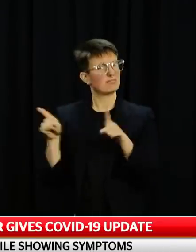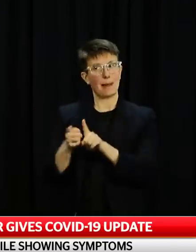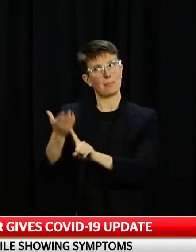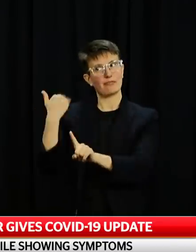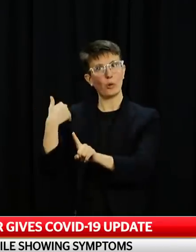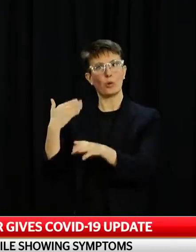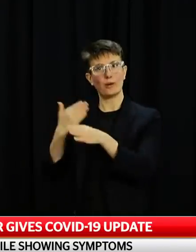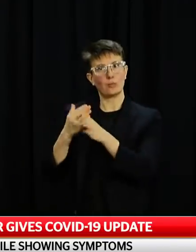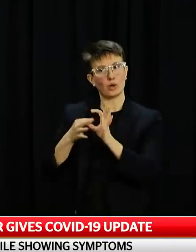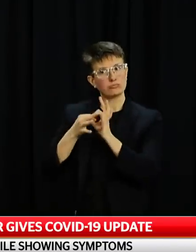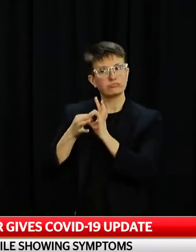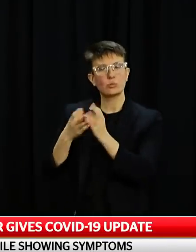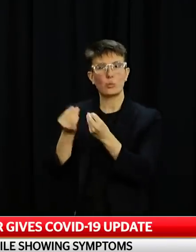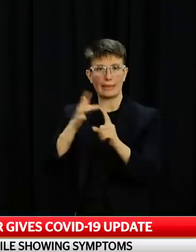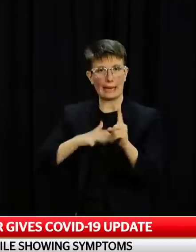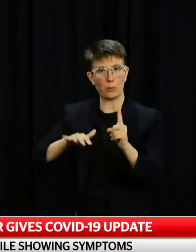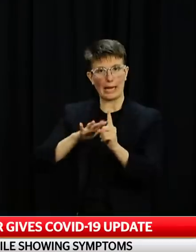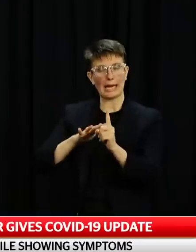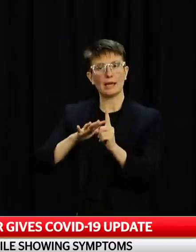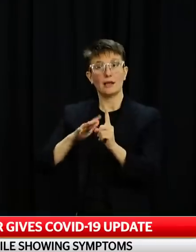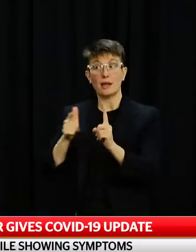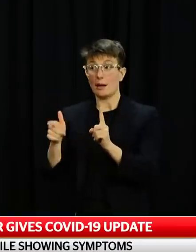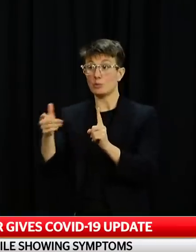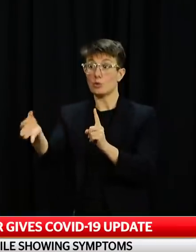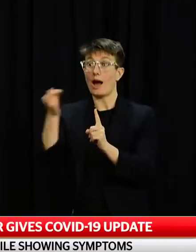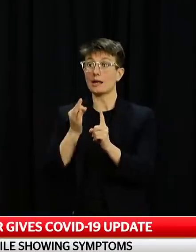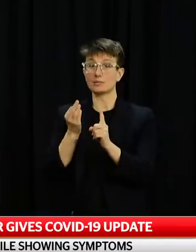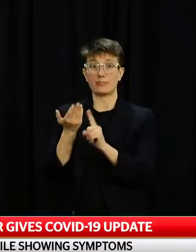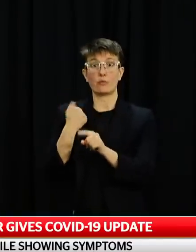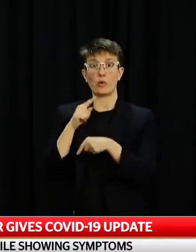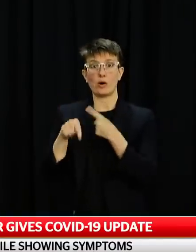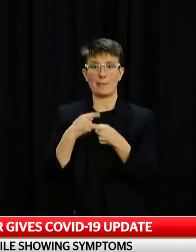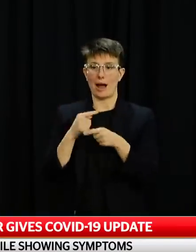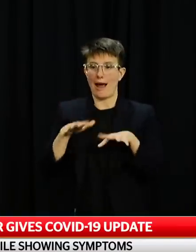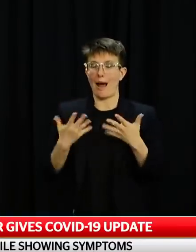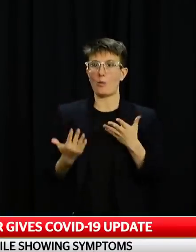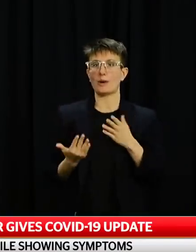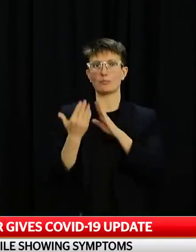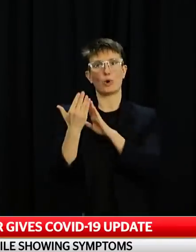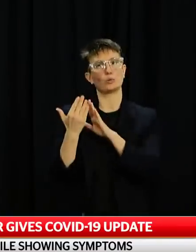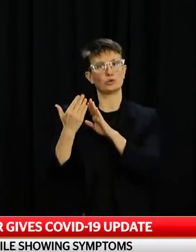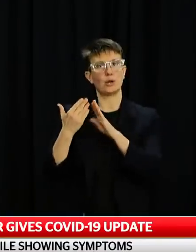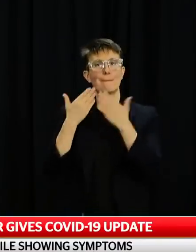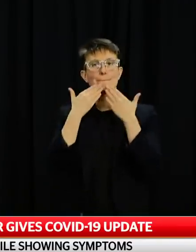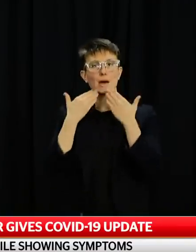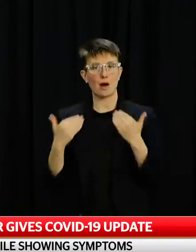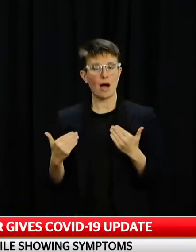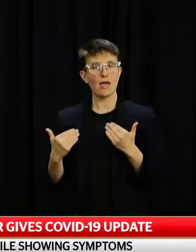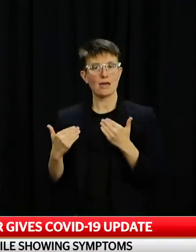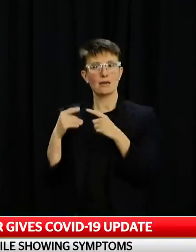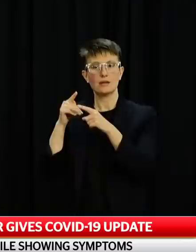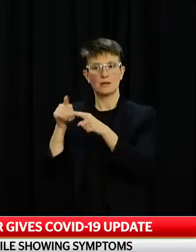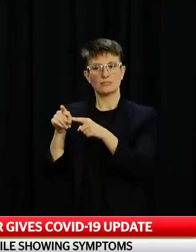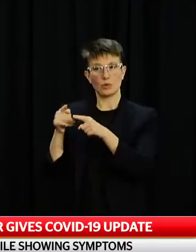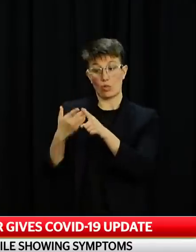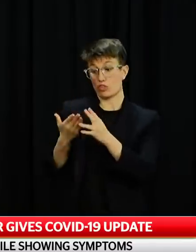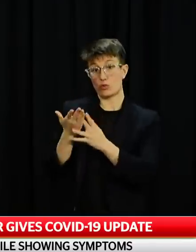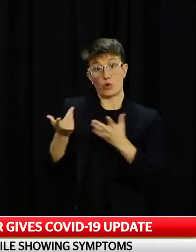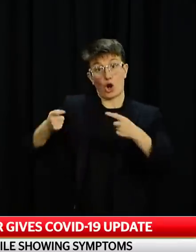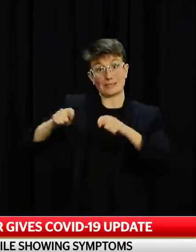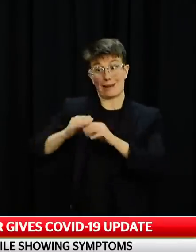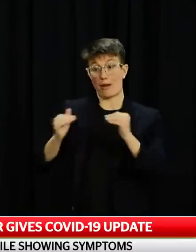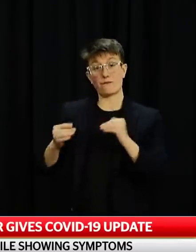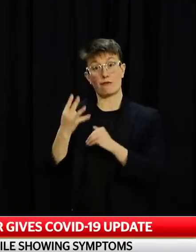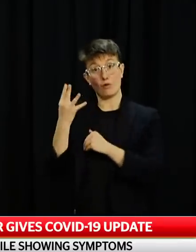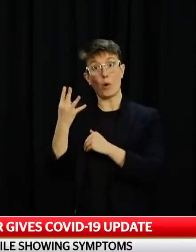aware you had a question earlier about our approach with marae. During the initial lockdown, we worked with iwi leaders to agree a protocol